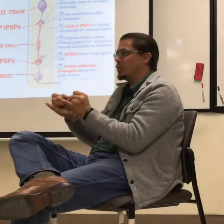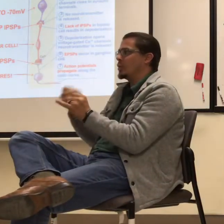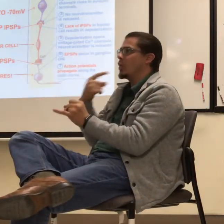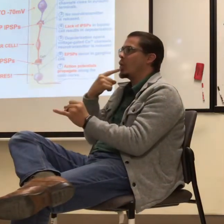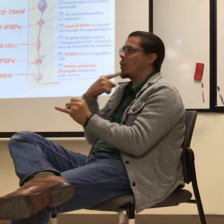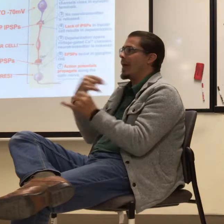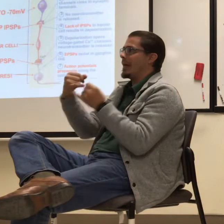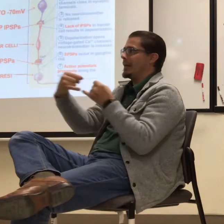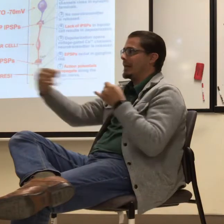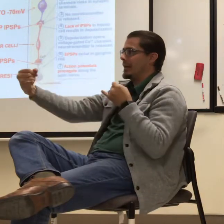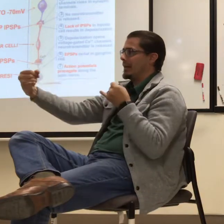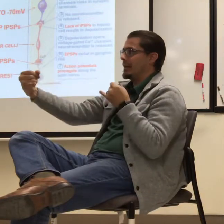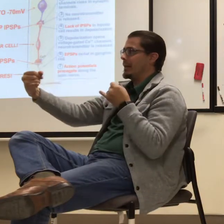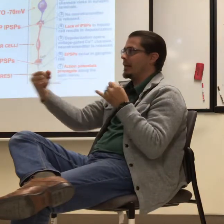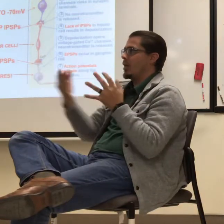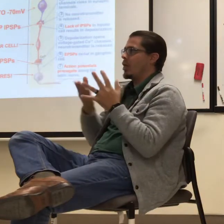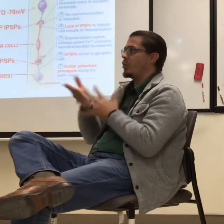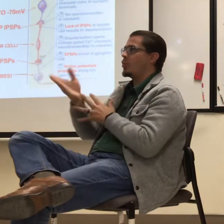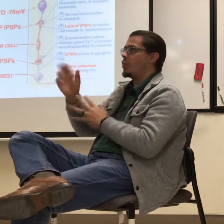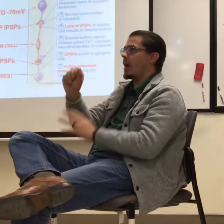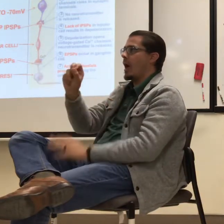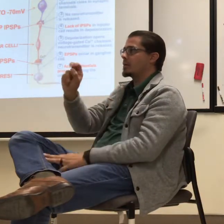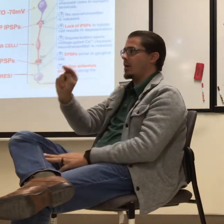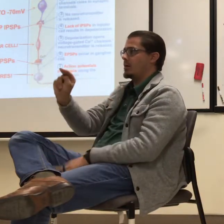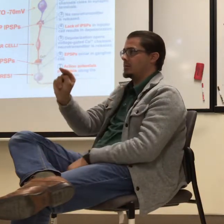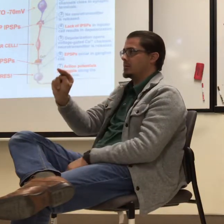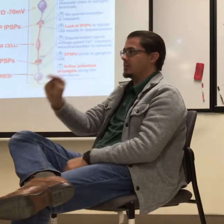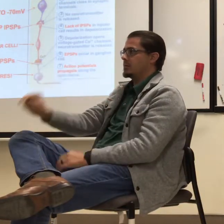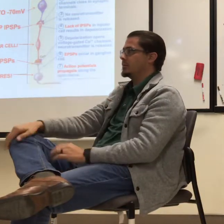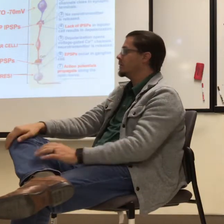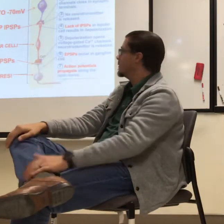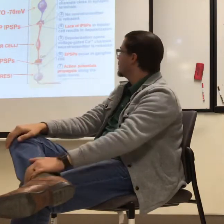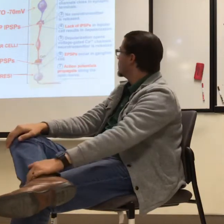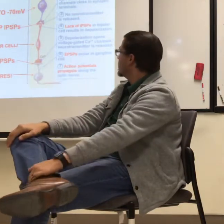red lines traveling down the axon.